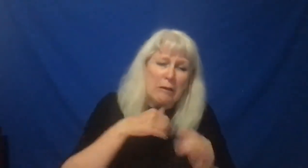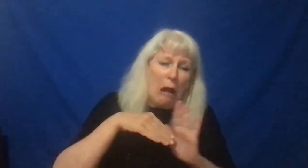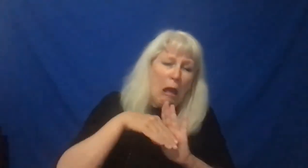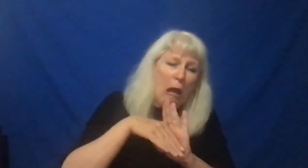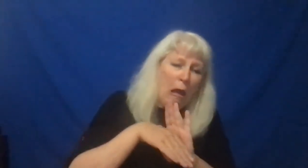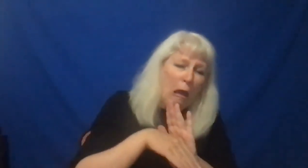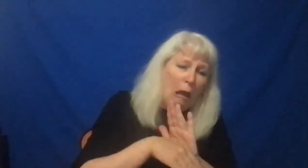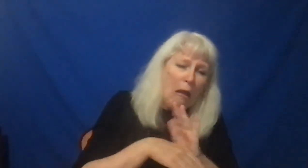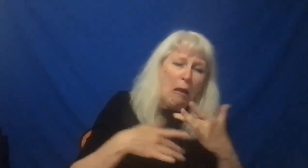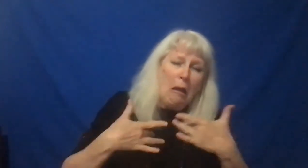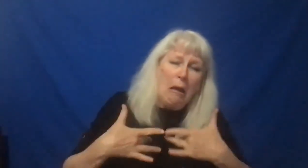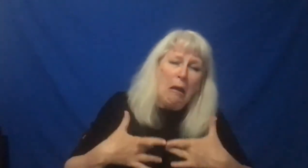a certain point in their lives.